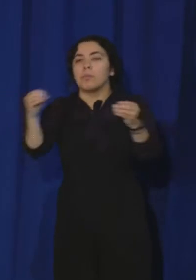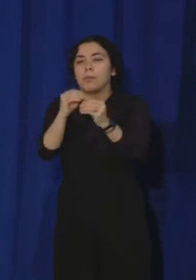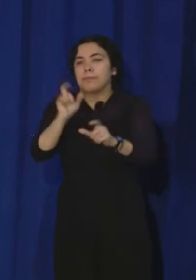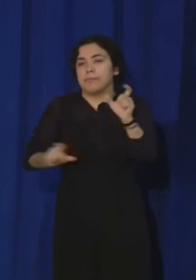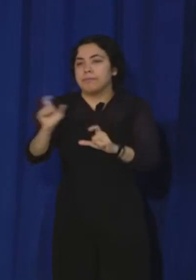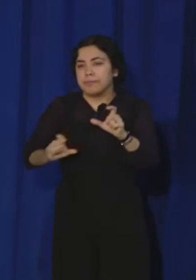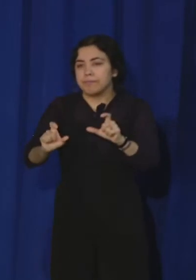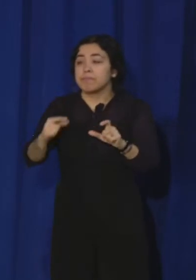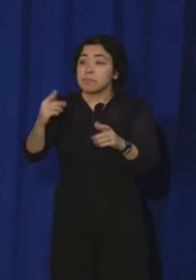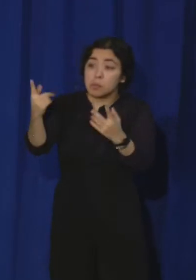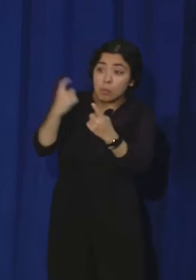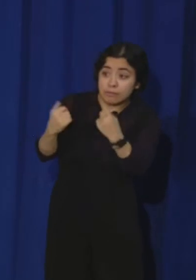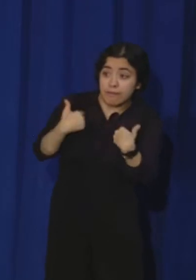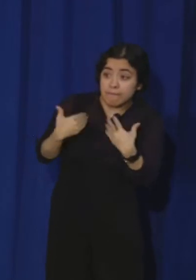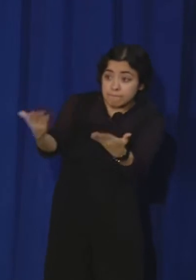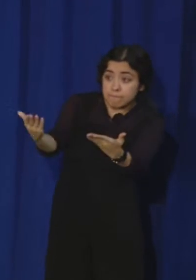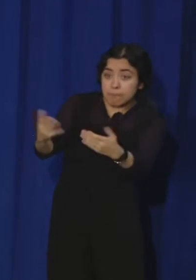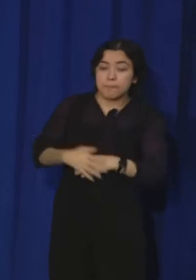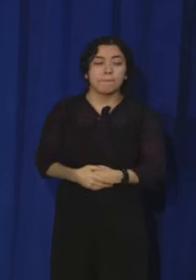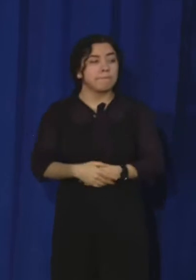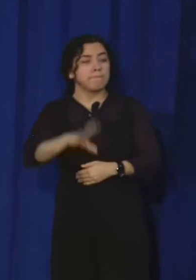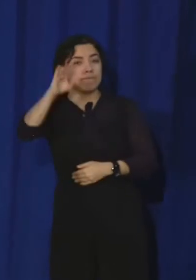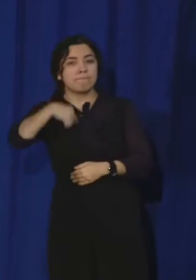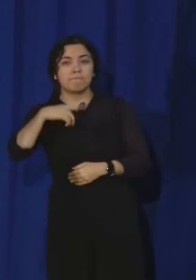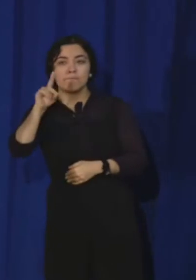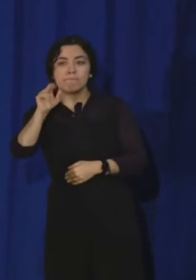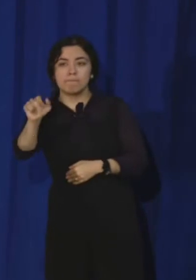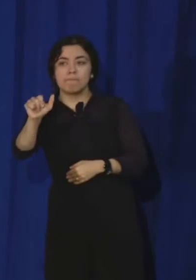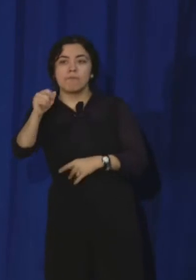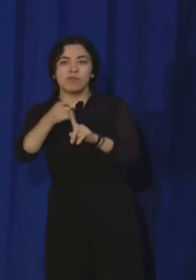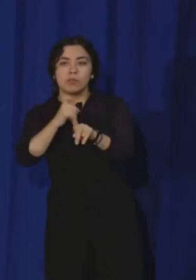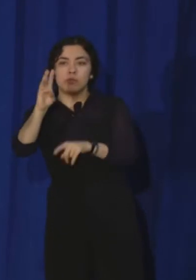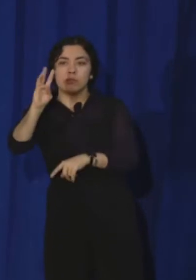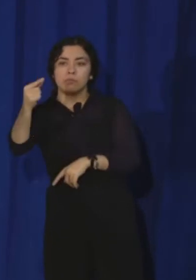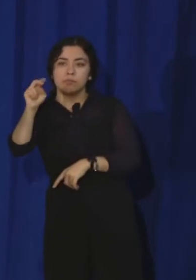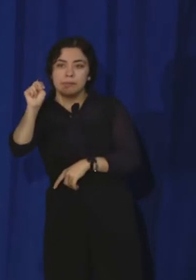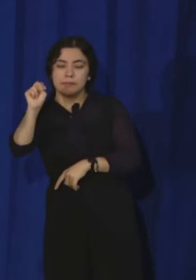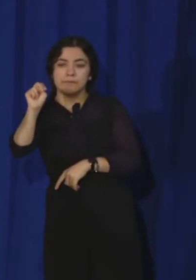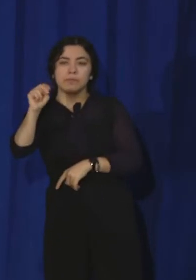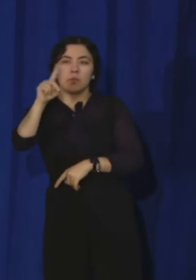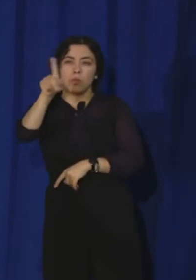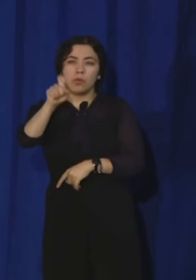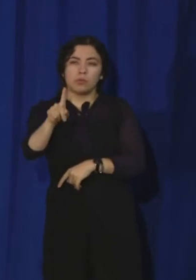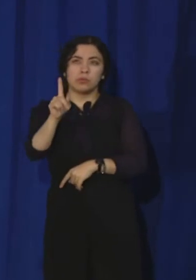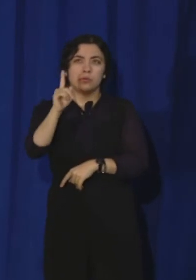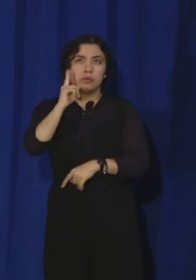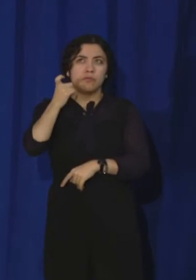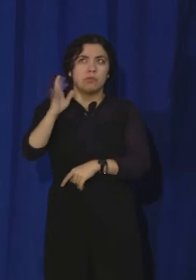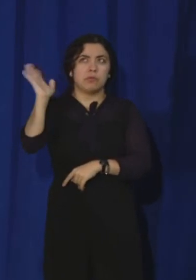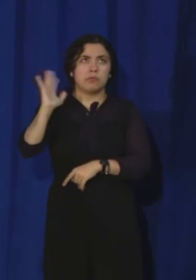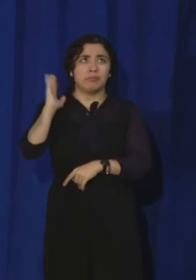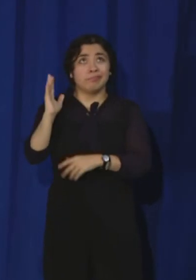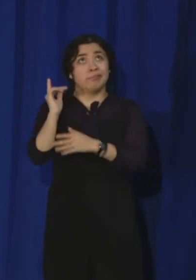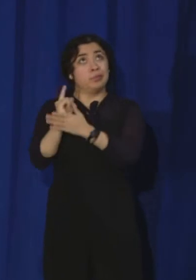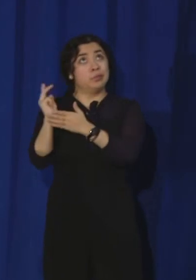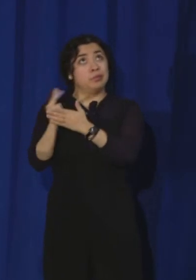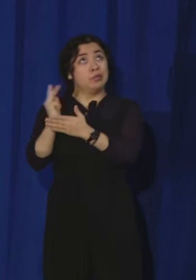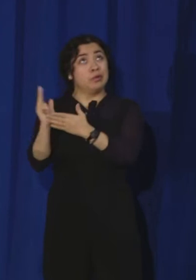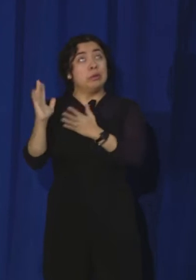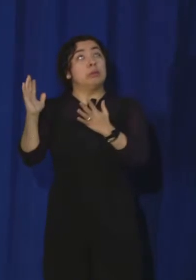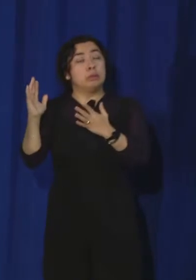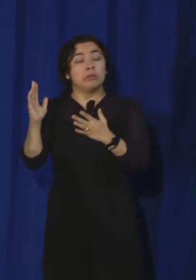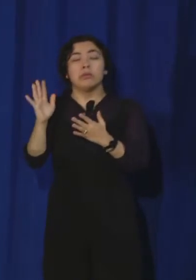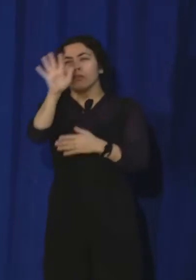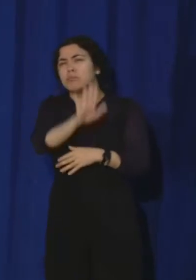WGN. One of my questions was, we had heard over the last several days or weeks, a week across the country, that in some